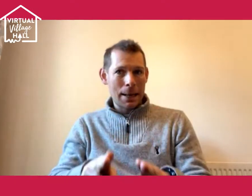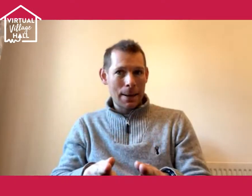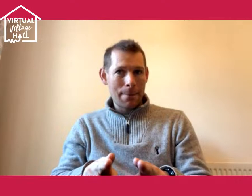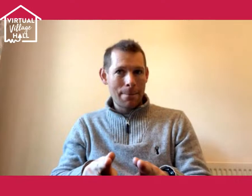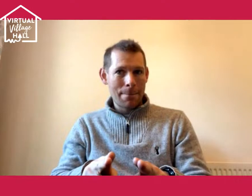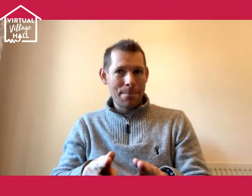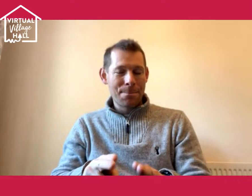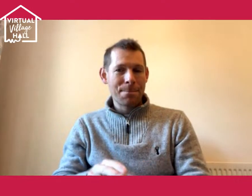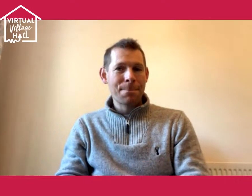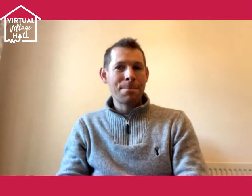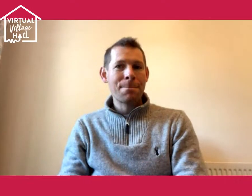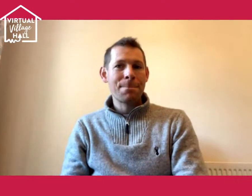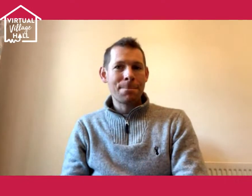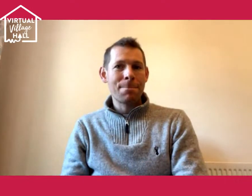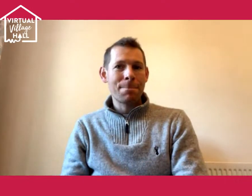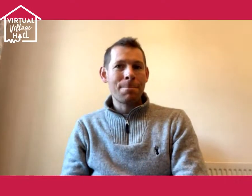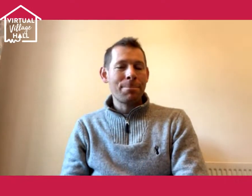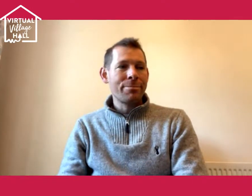She's slim.